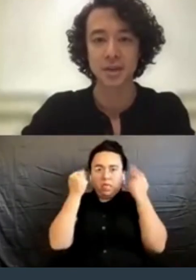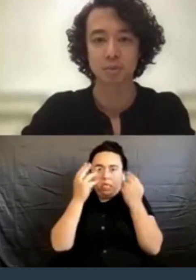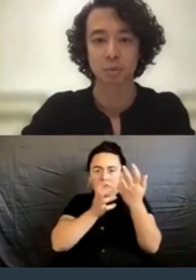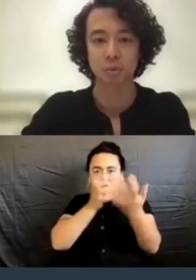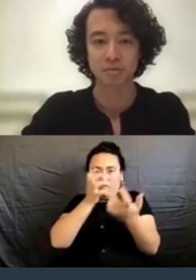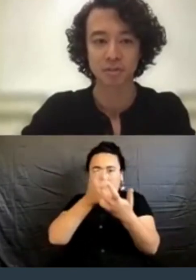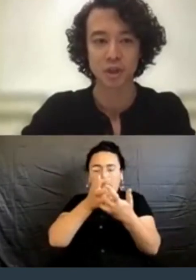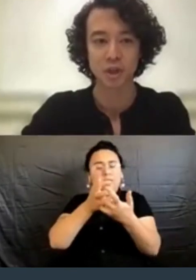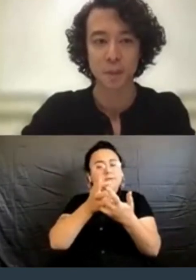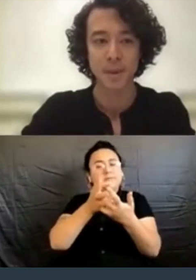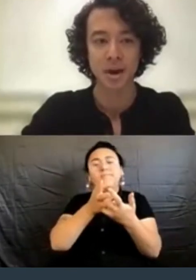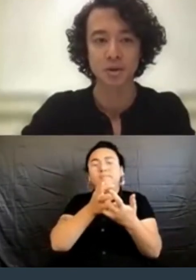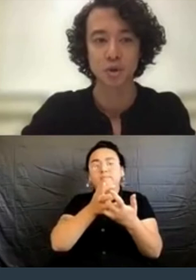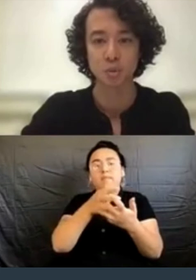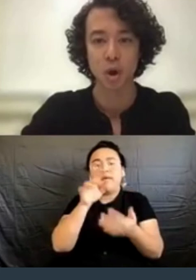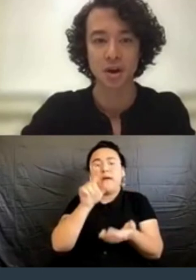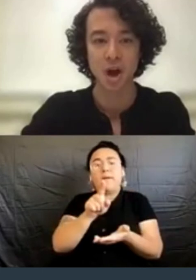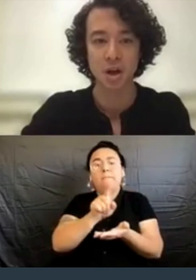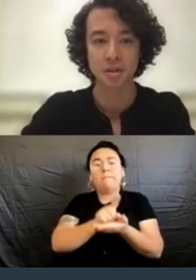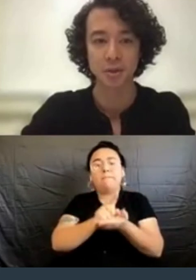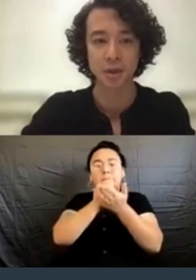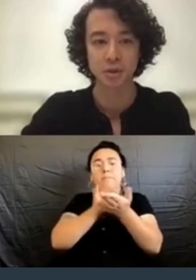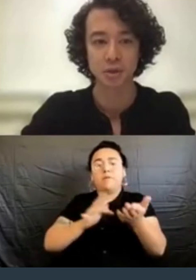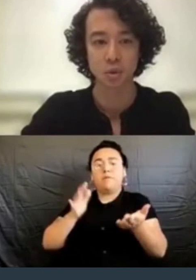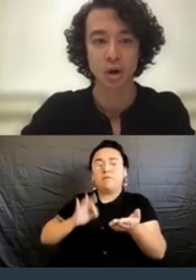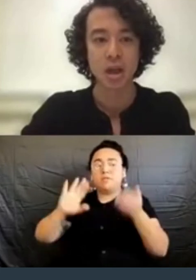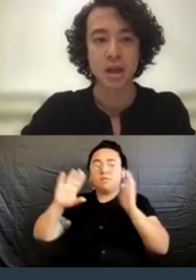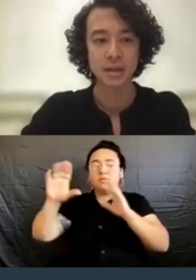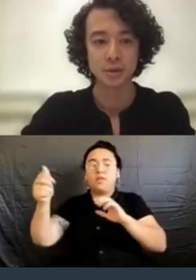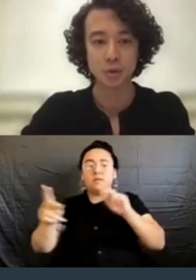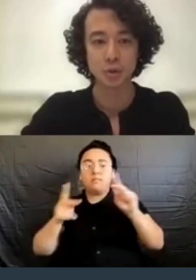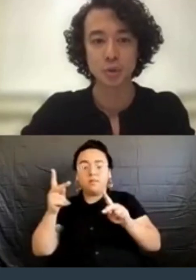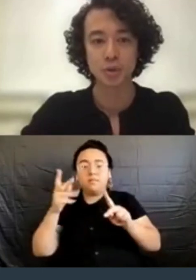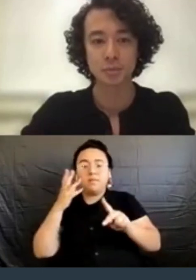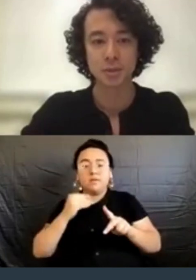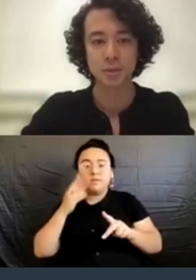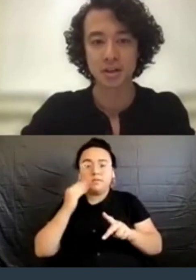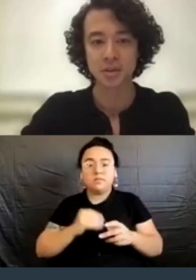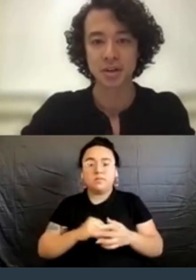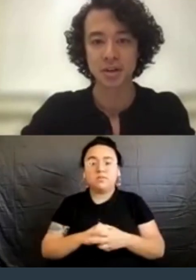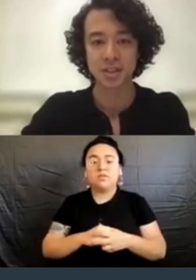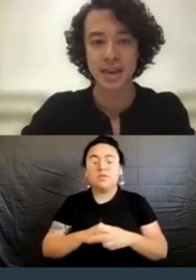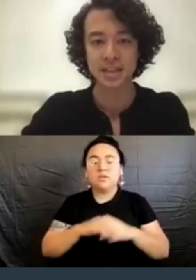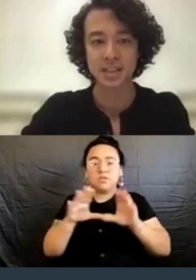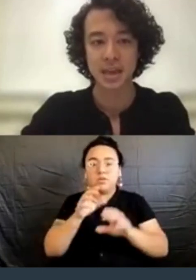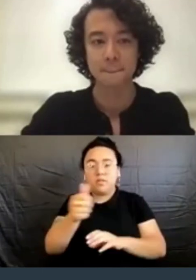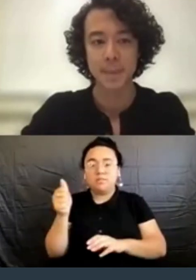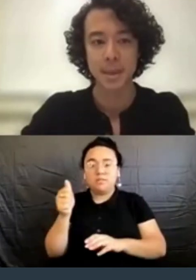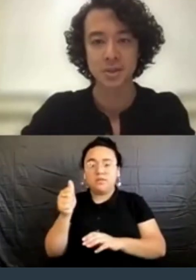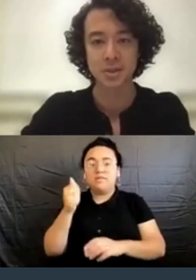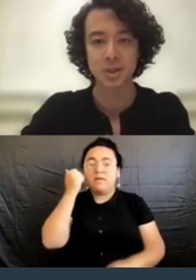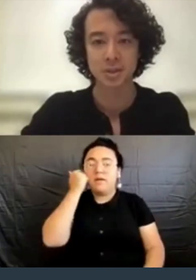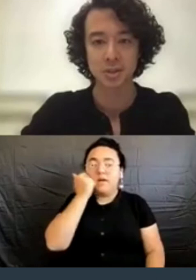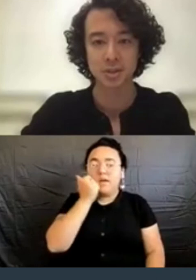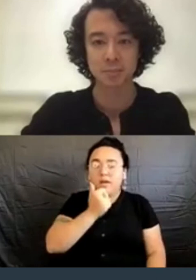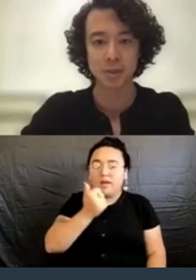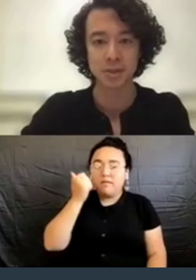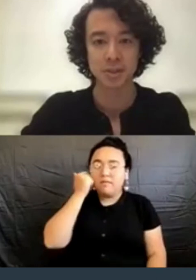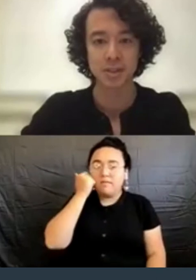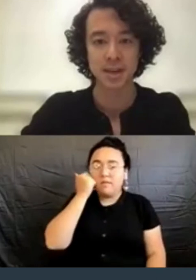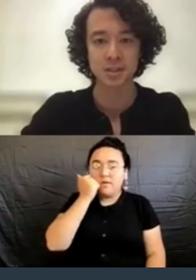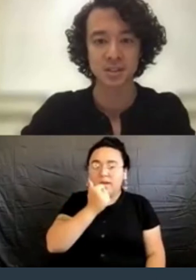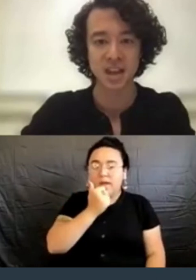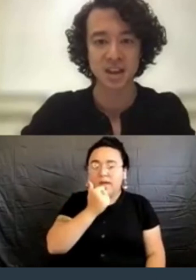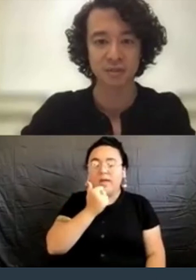is a privilege compared to what others endure and do to themselves on a day-to-day basis to